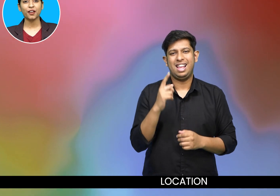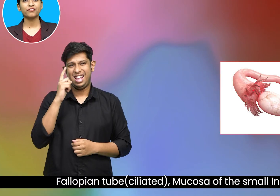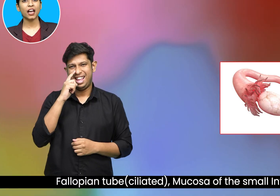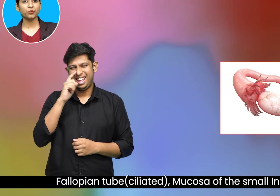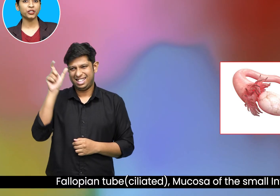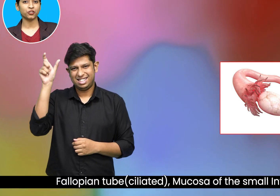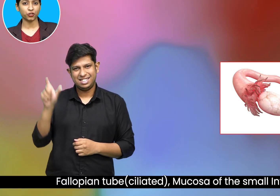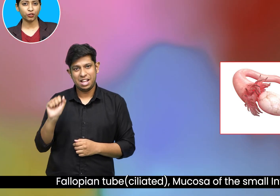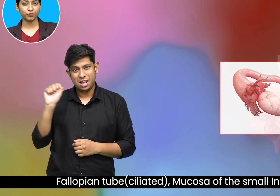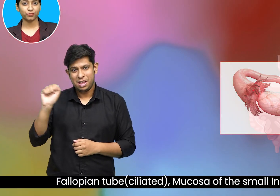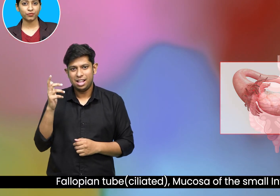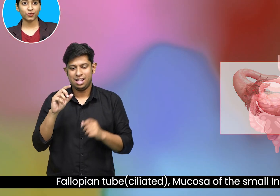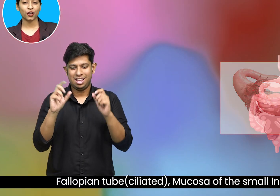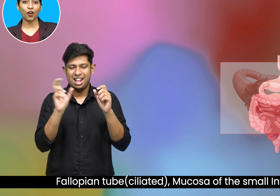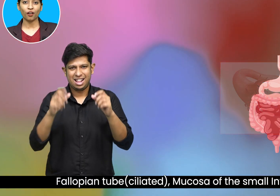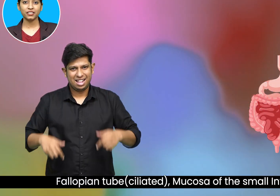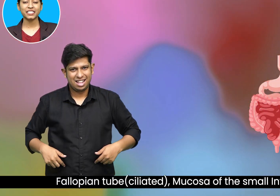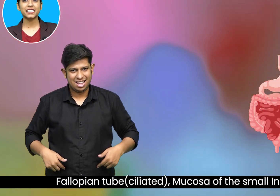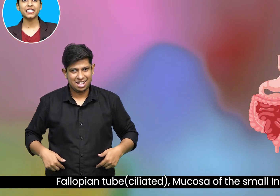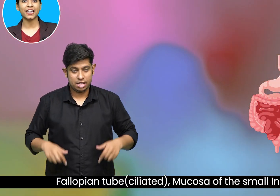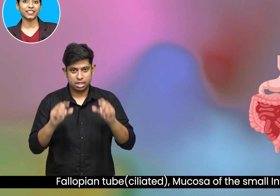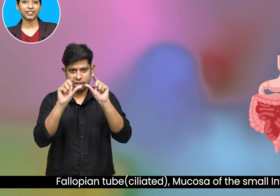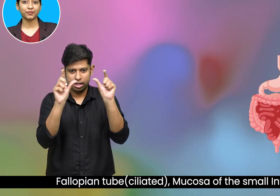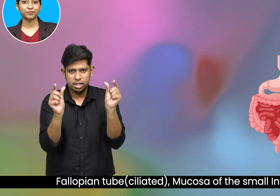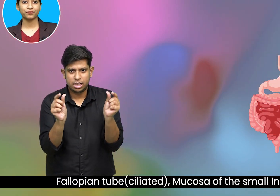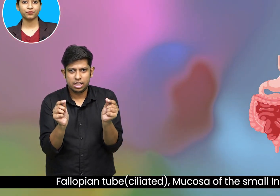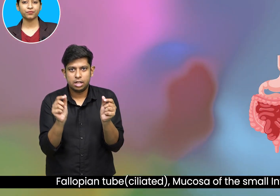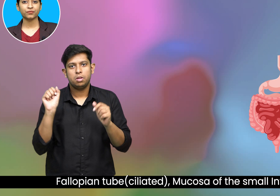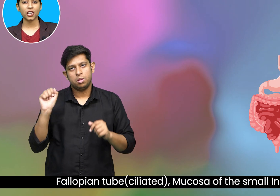Location. Fallopian tube or ciliated.